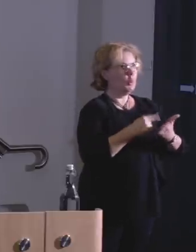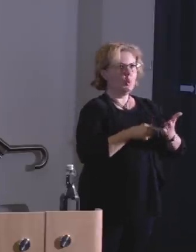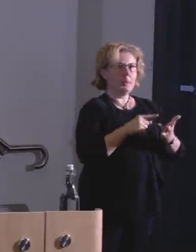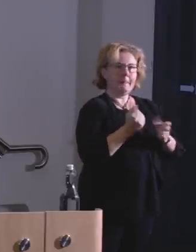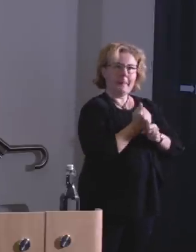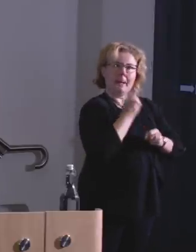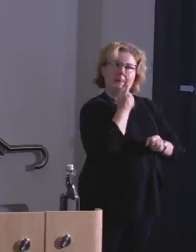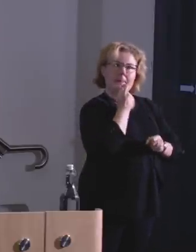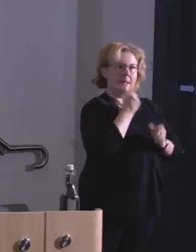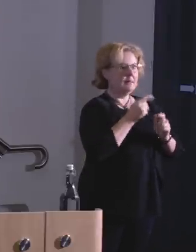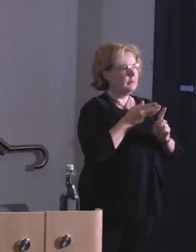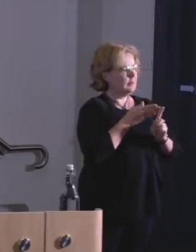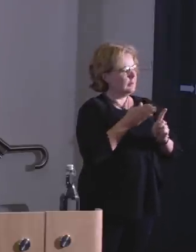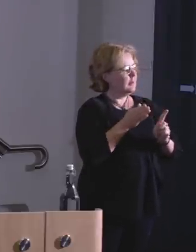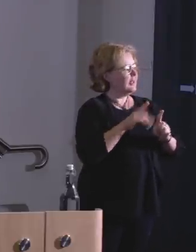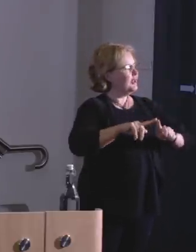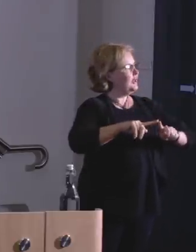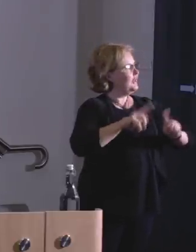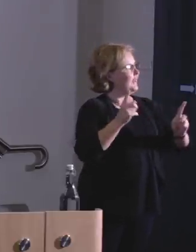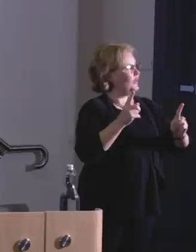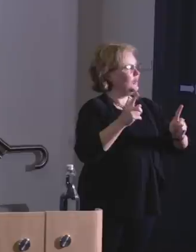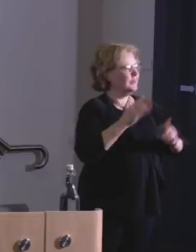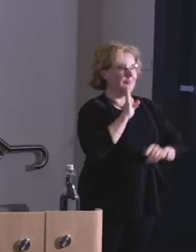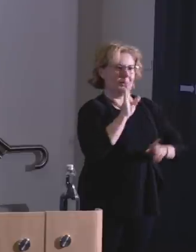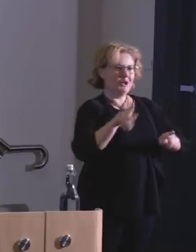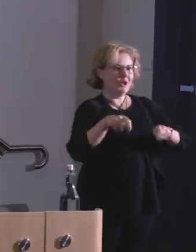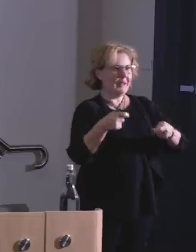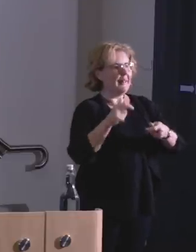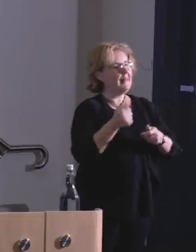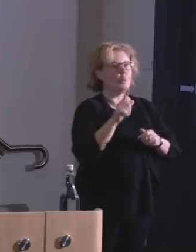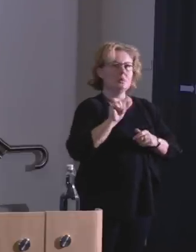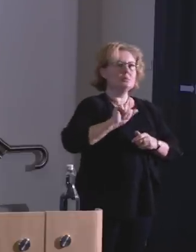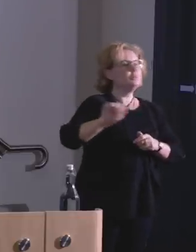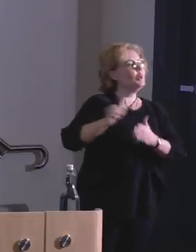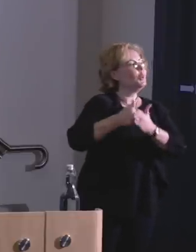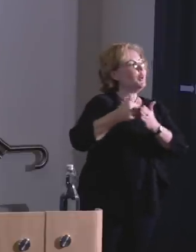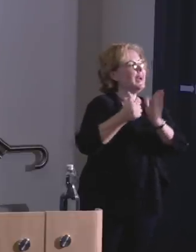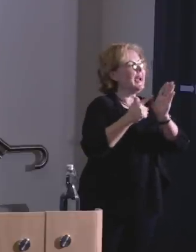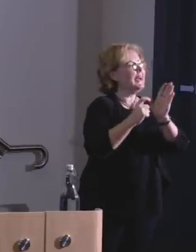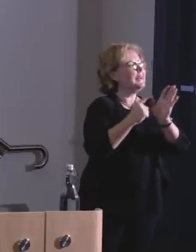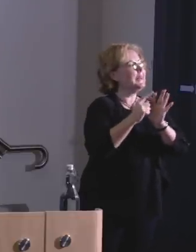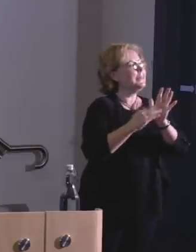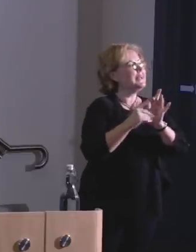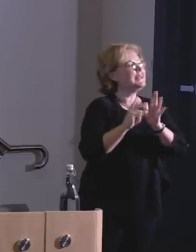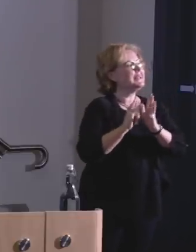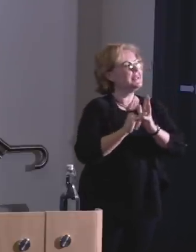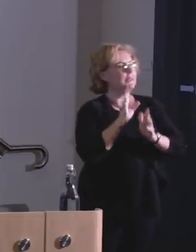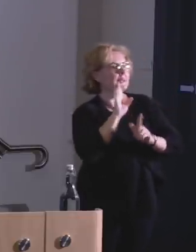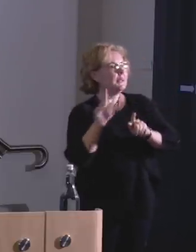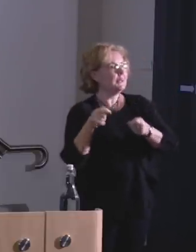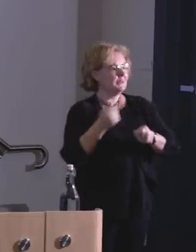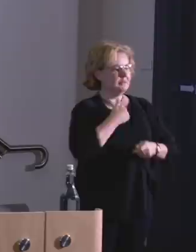make a slightly different presentation than academics would. So perhaps I can say that this presentation